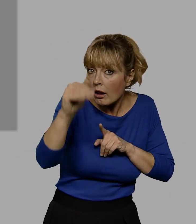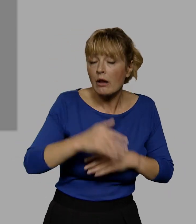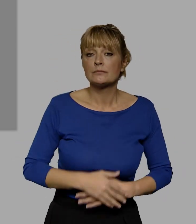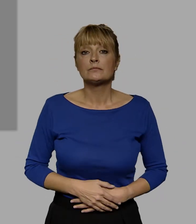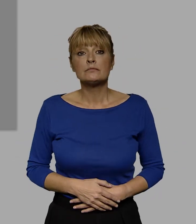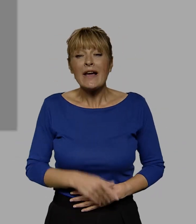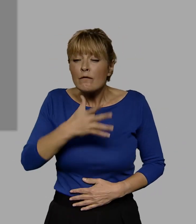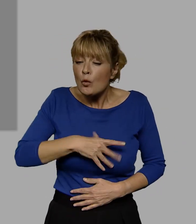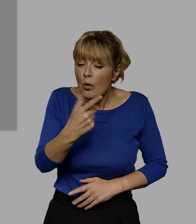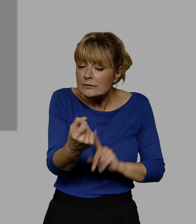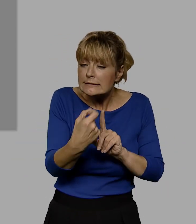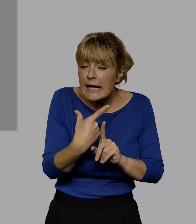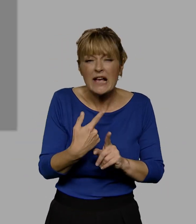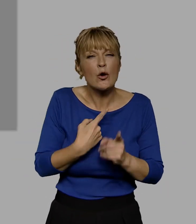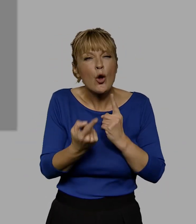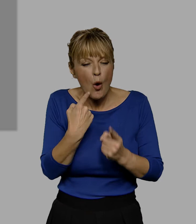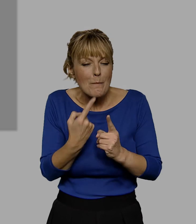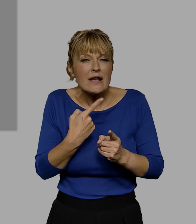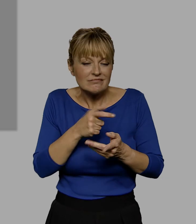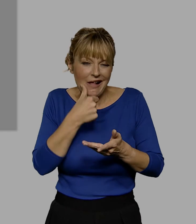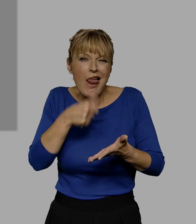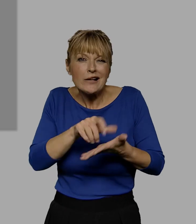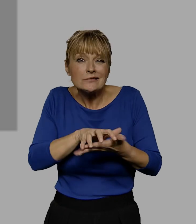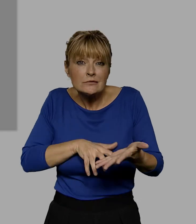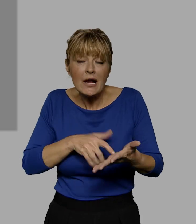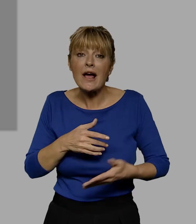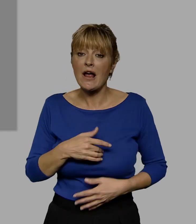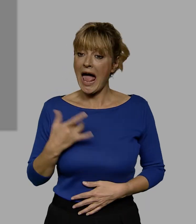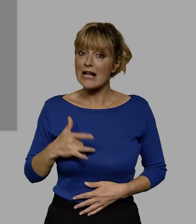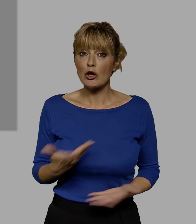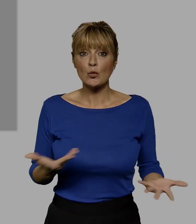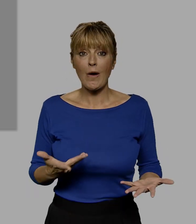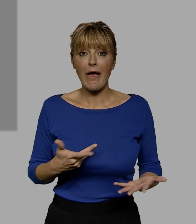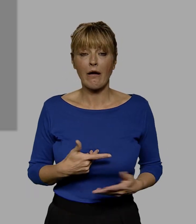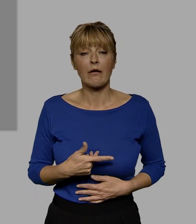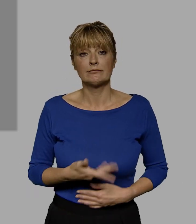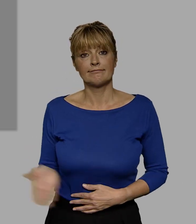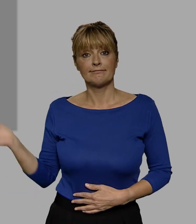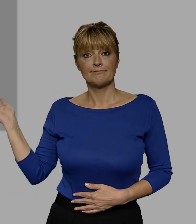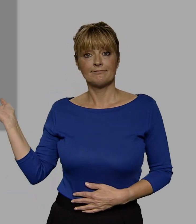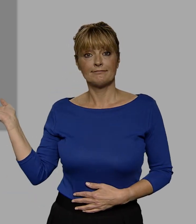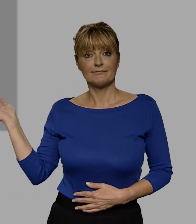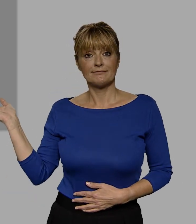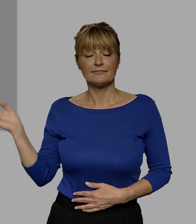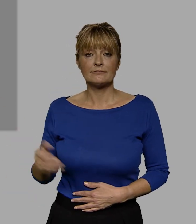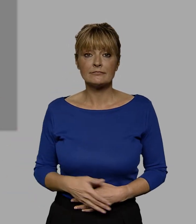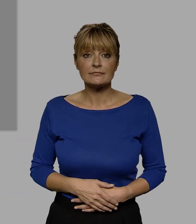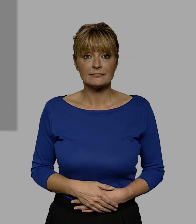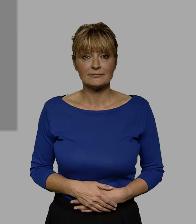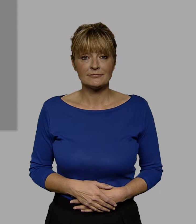If you want to send comments by post, the address is Free Post SPSO. This is all you